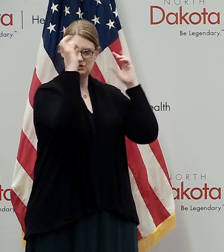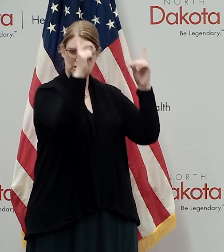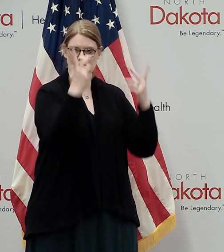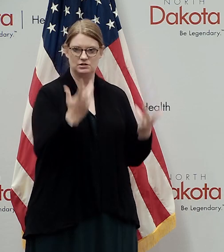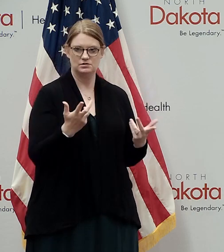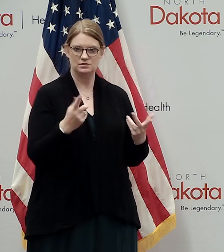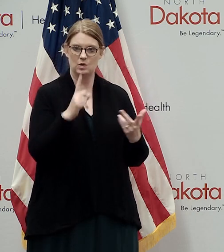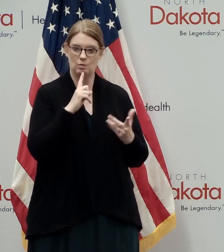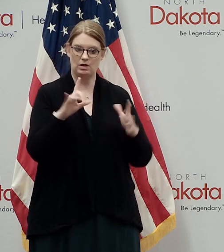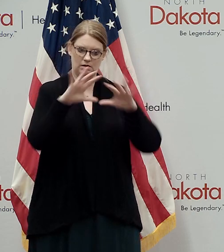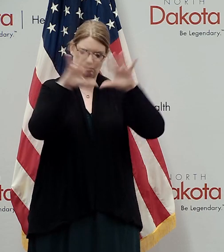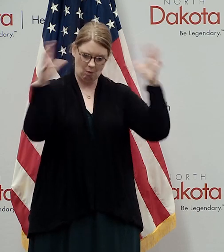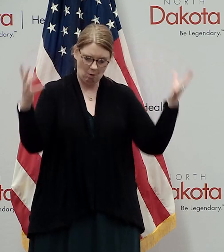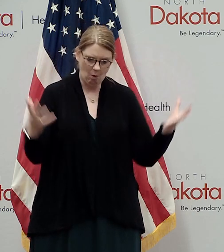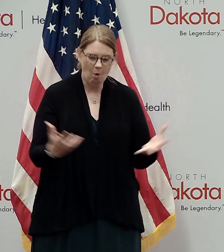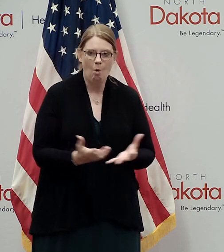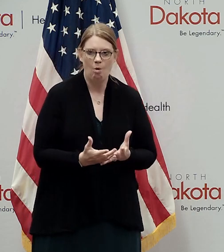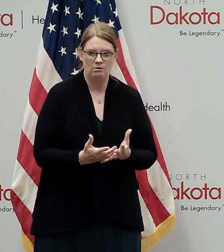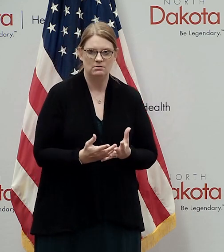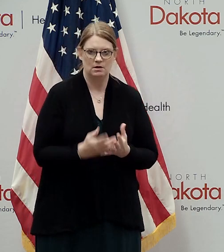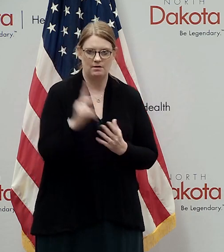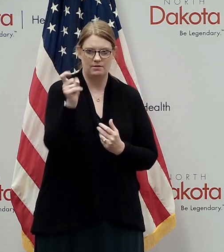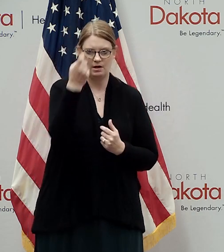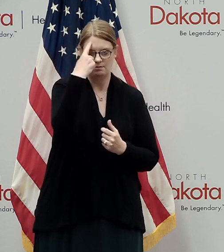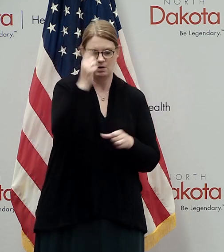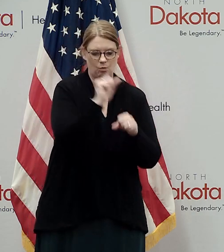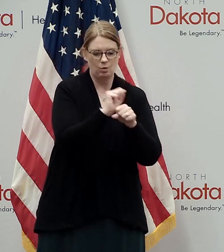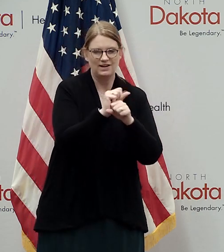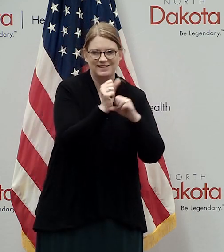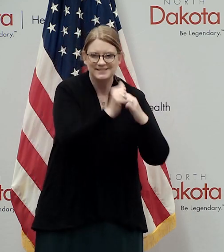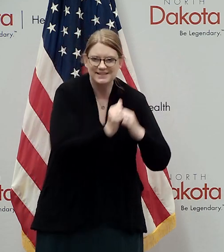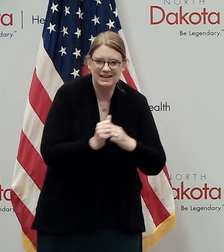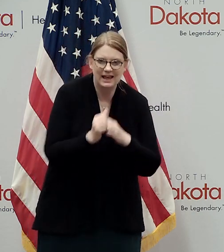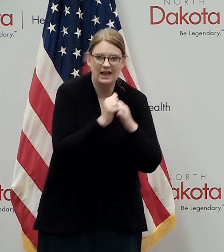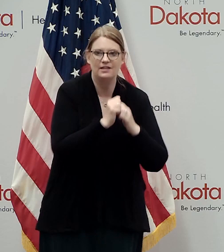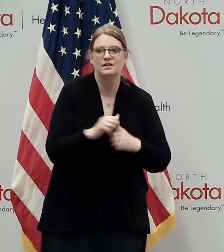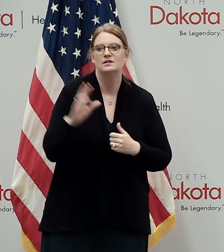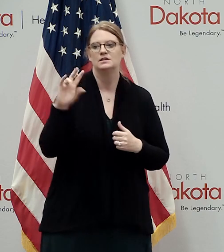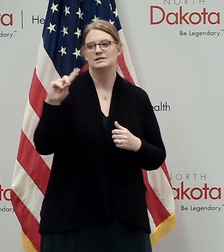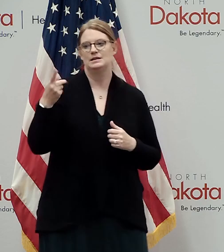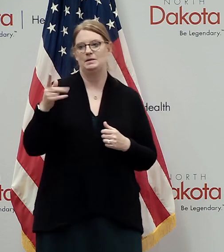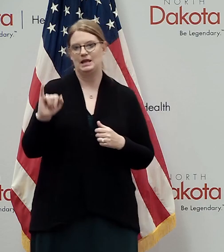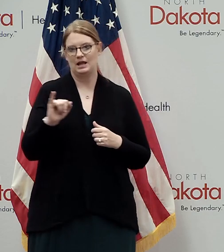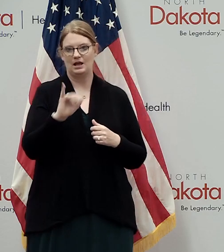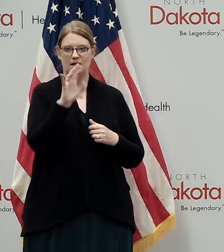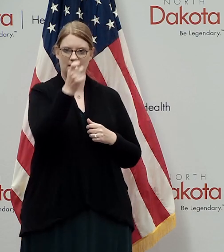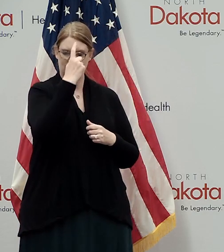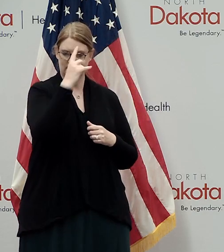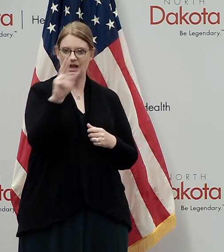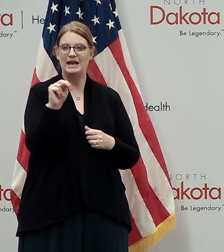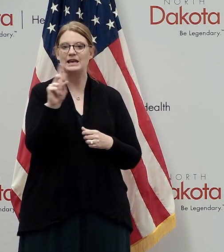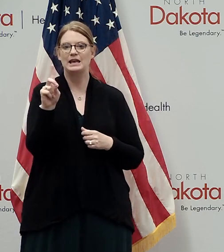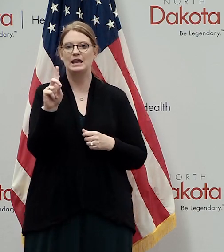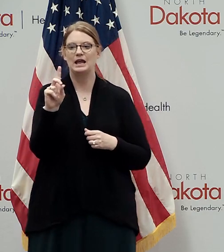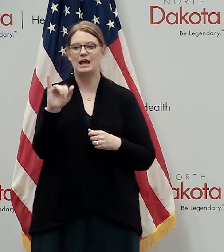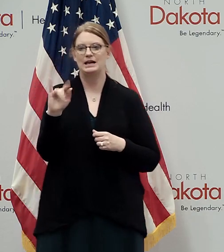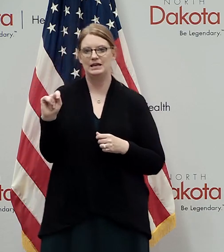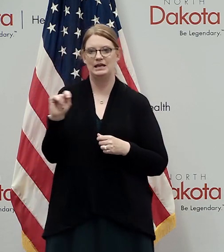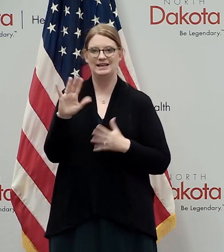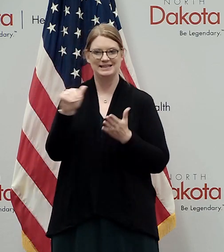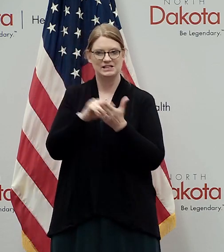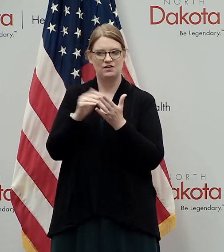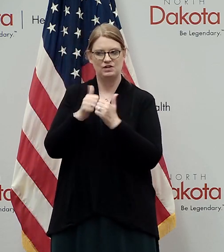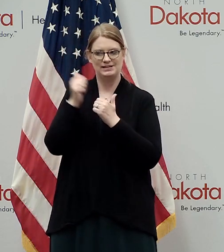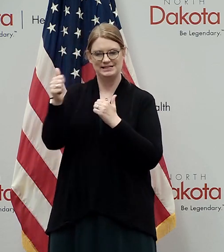of government, a work as one government approach again, where you have the governor's office, the Department of Public Instruction, NDIT, and our Center for Distance Ed